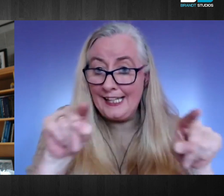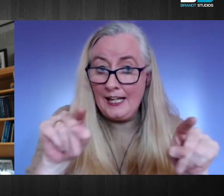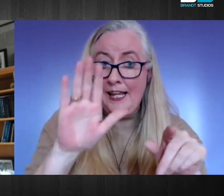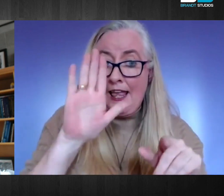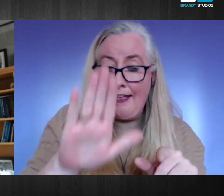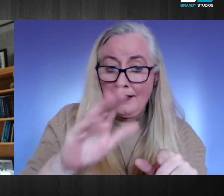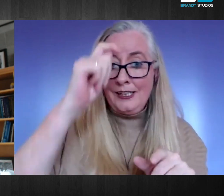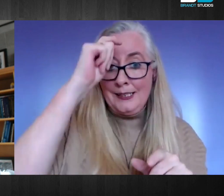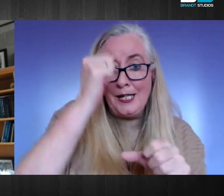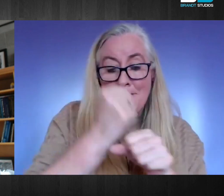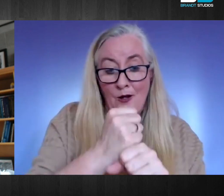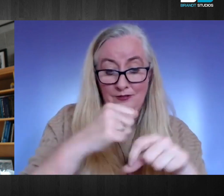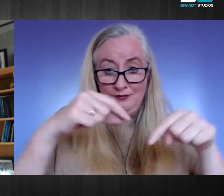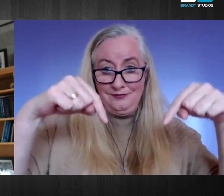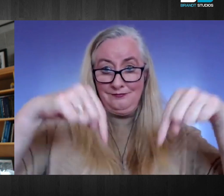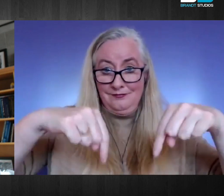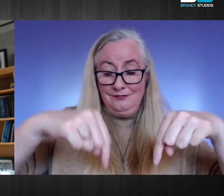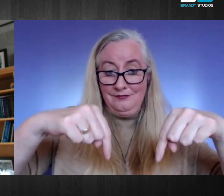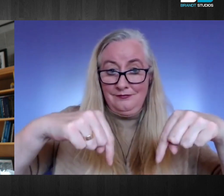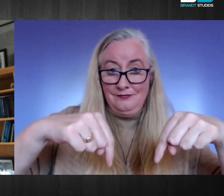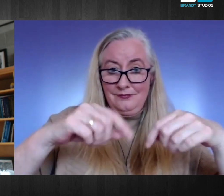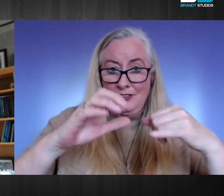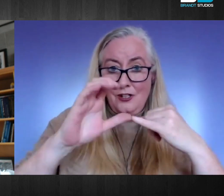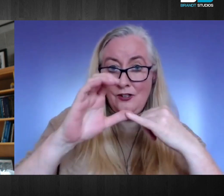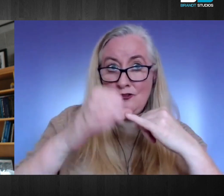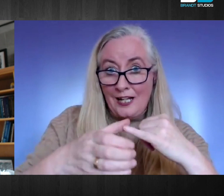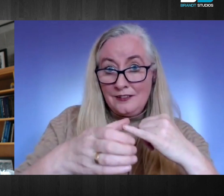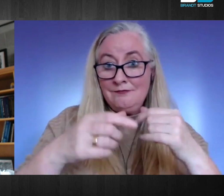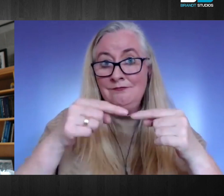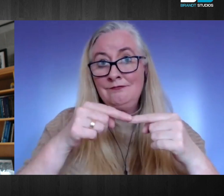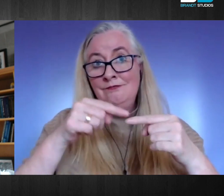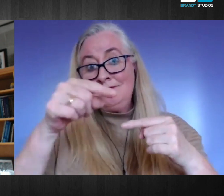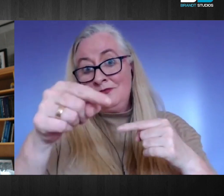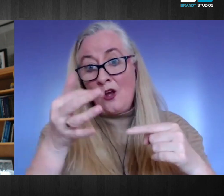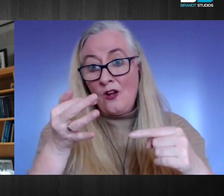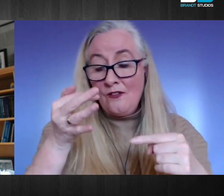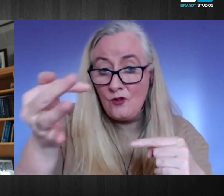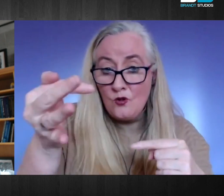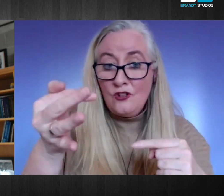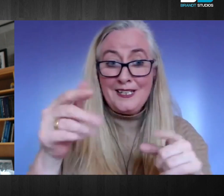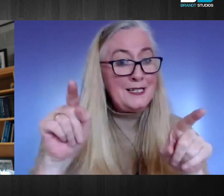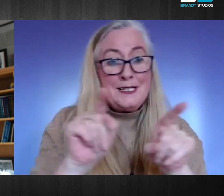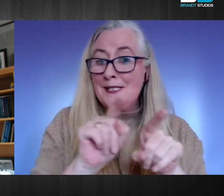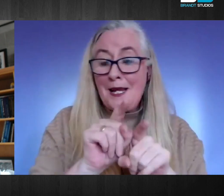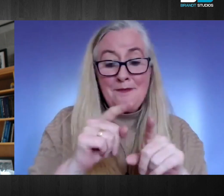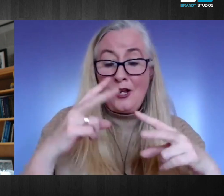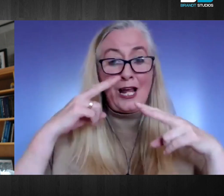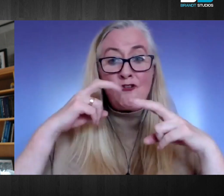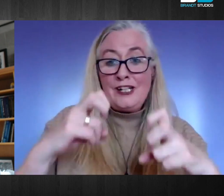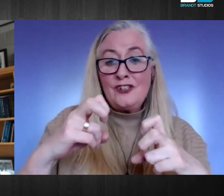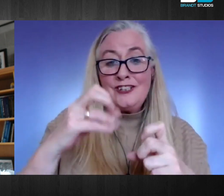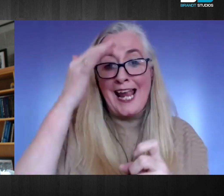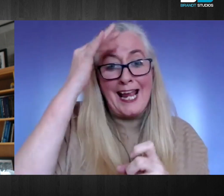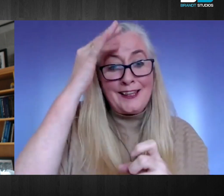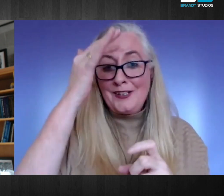opportunities in the future for making, as we did the research ethics approach, for